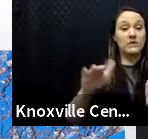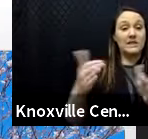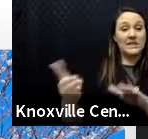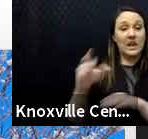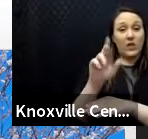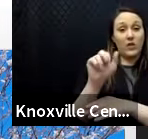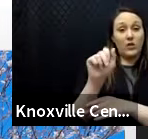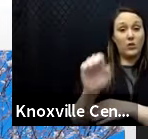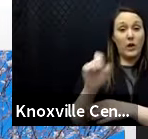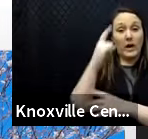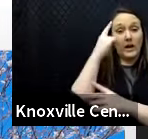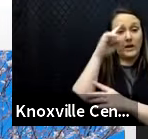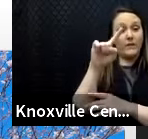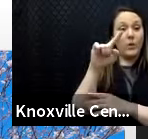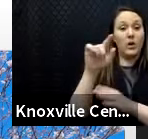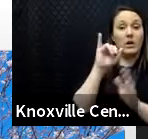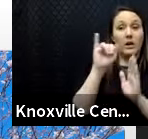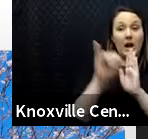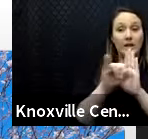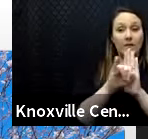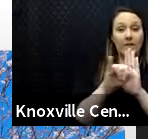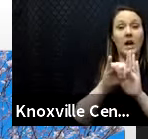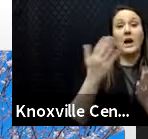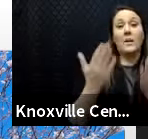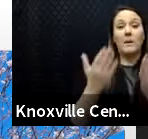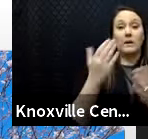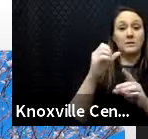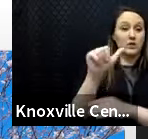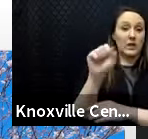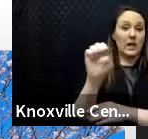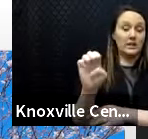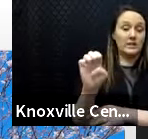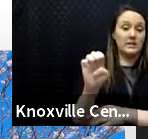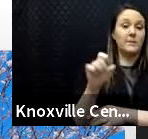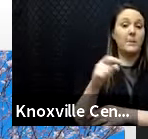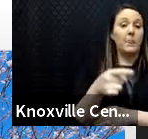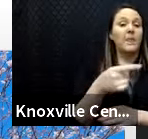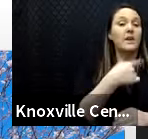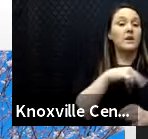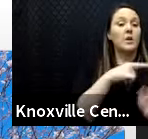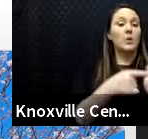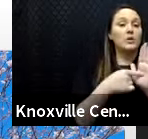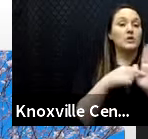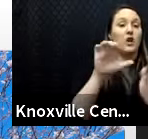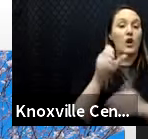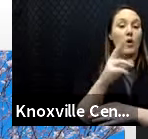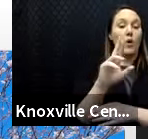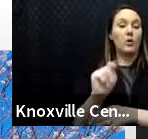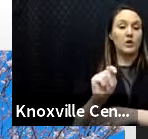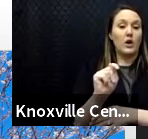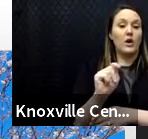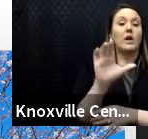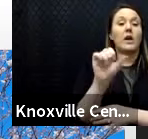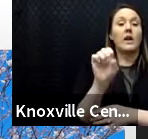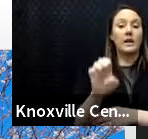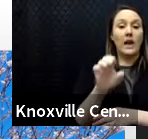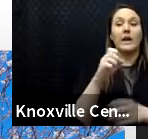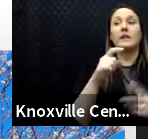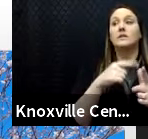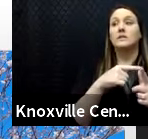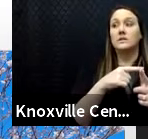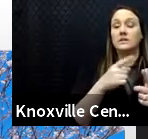identified positive or probable cases. For this benchmark, we show the chart that details cases, hospitalizations, and